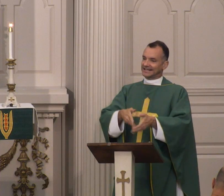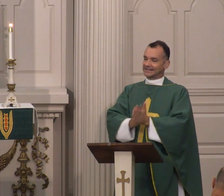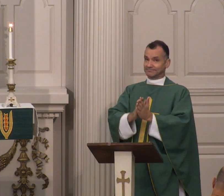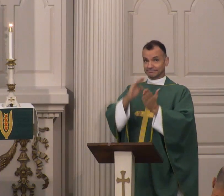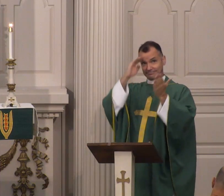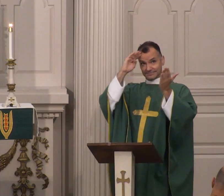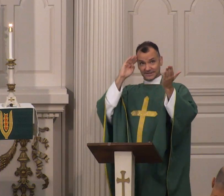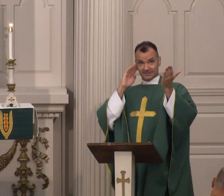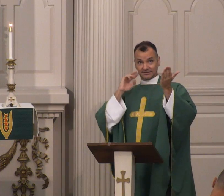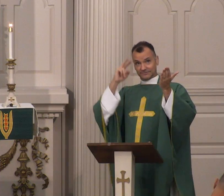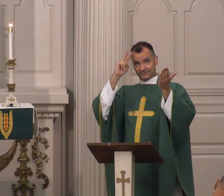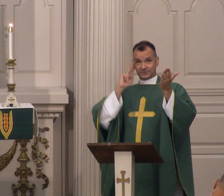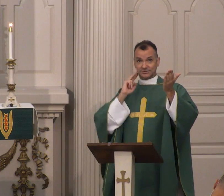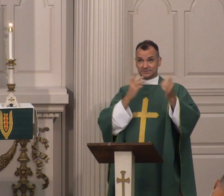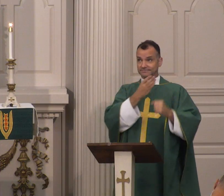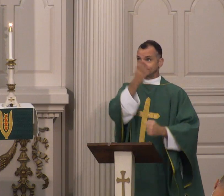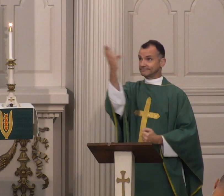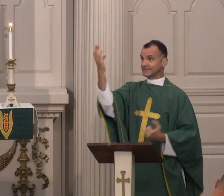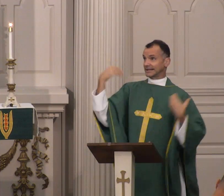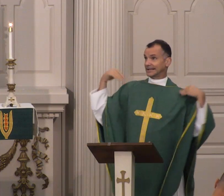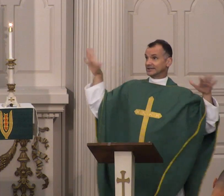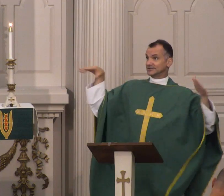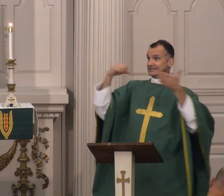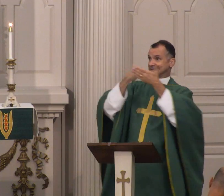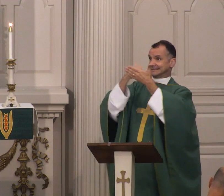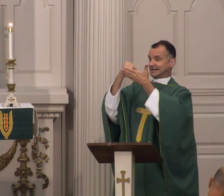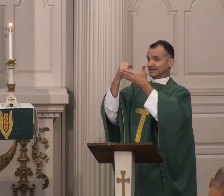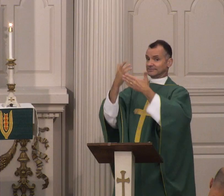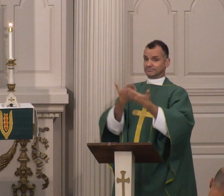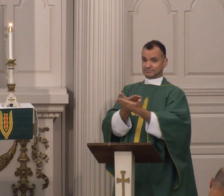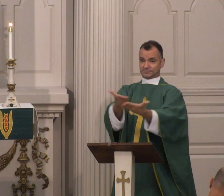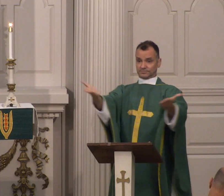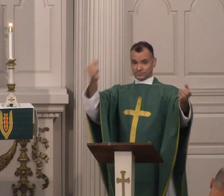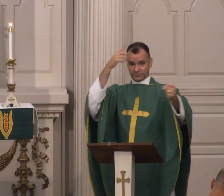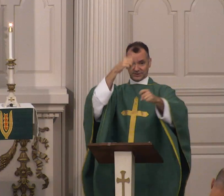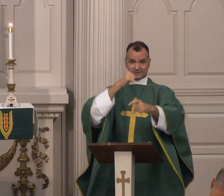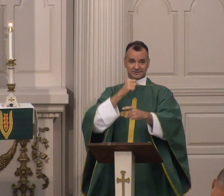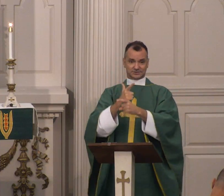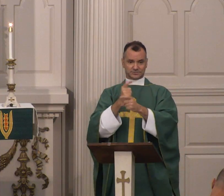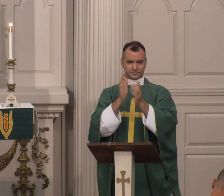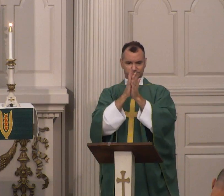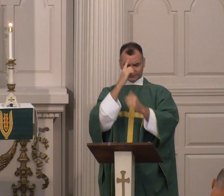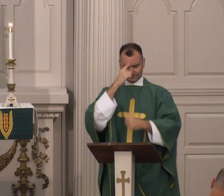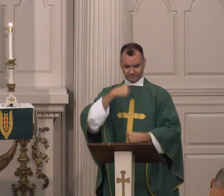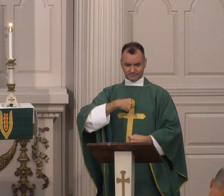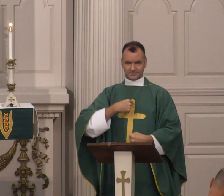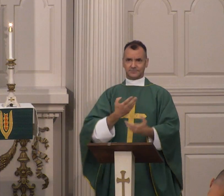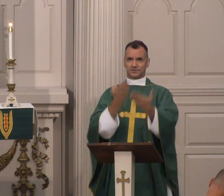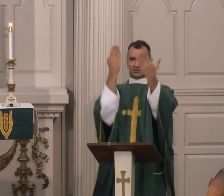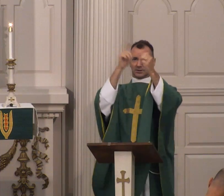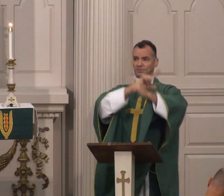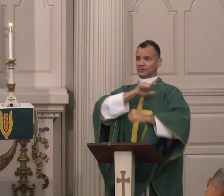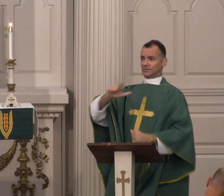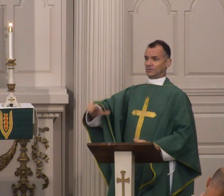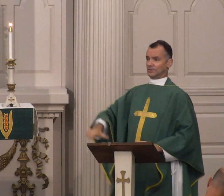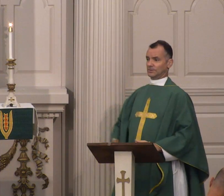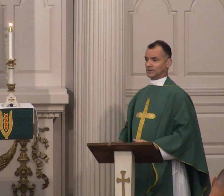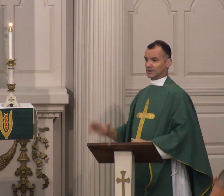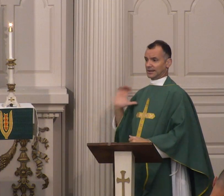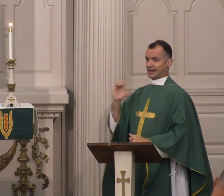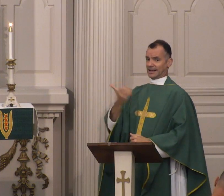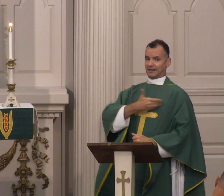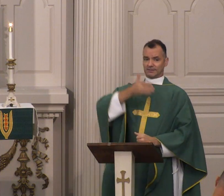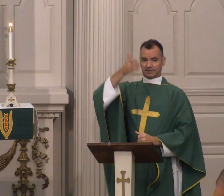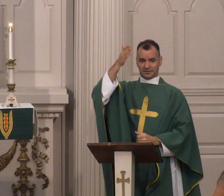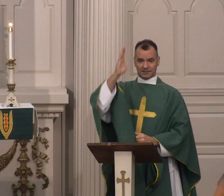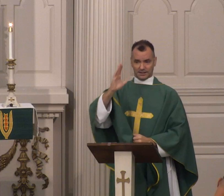through my most grievous fault. Therefore I ask Blessed Mary, ever Virgin, all the angels and saints, and you, my brothers